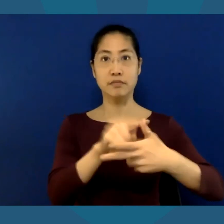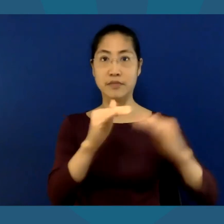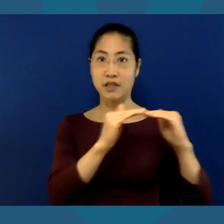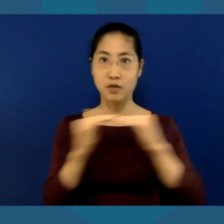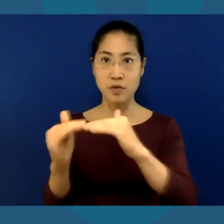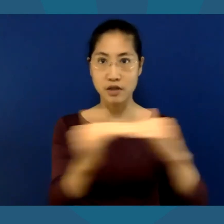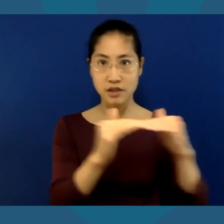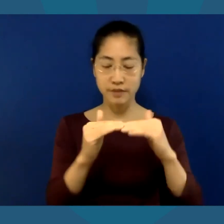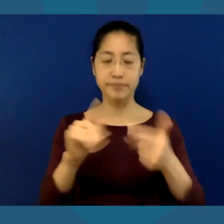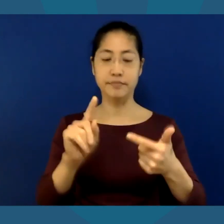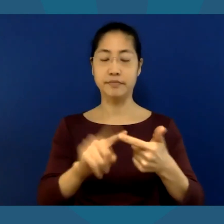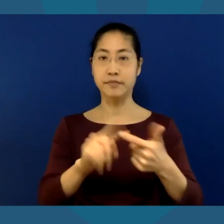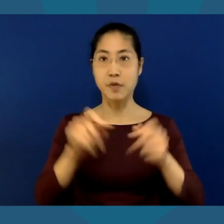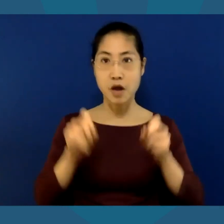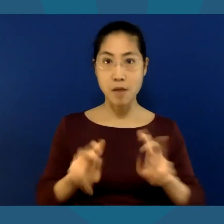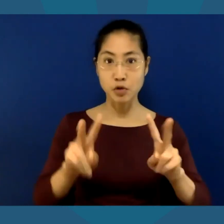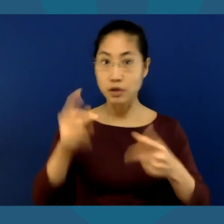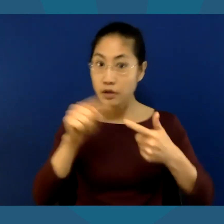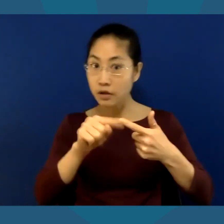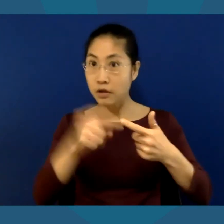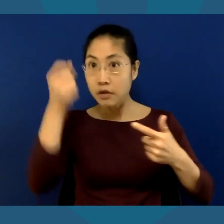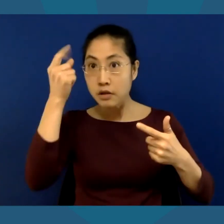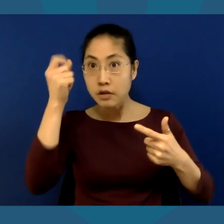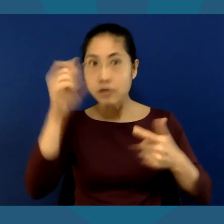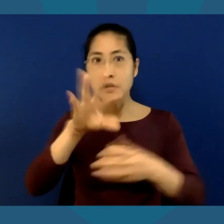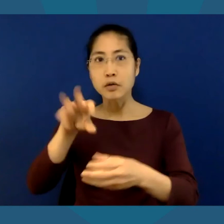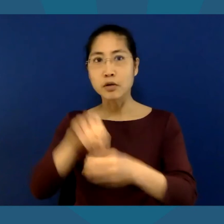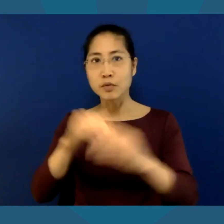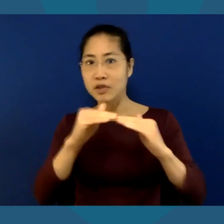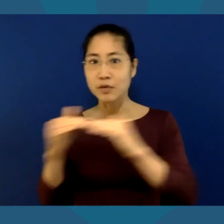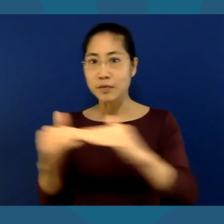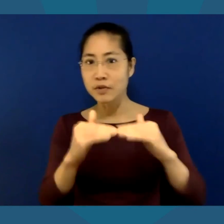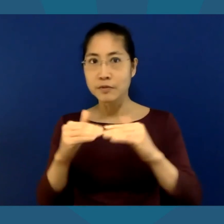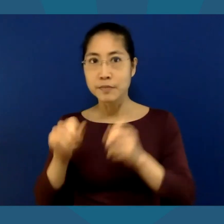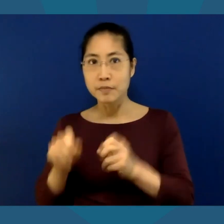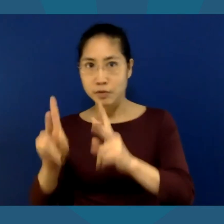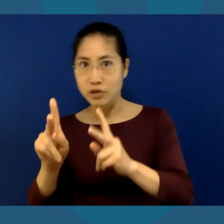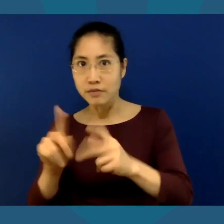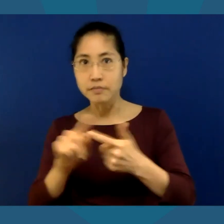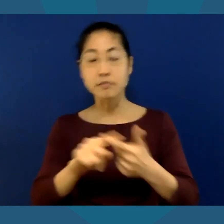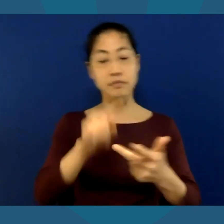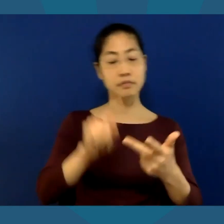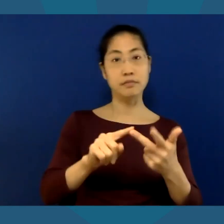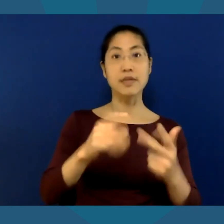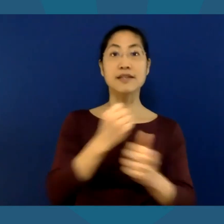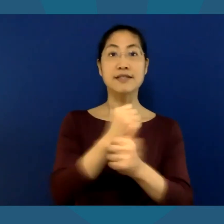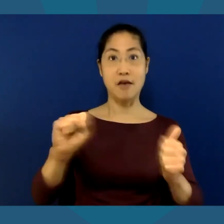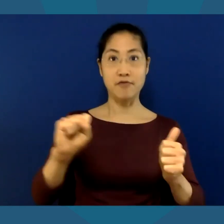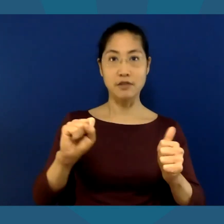core values of equality, opportunity, including equality of